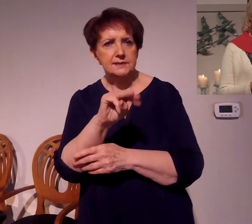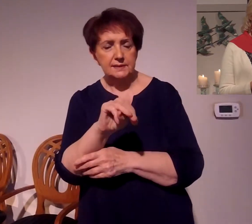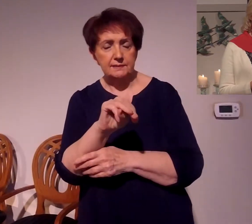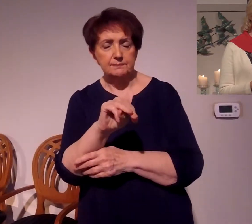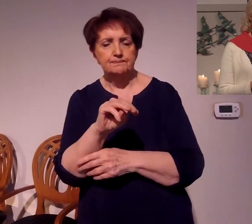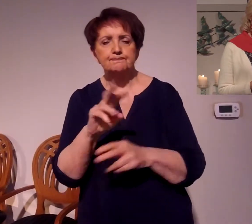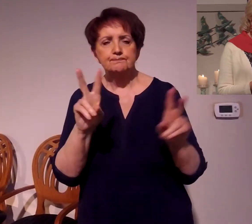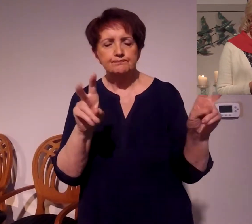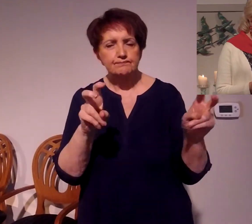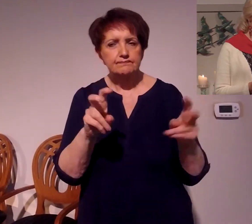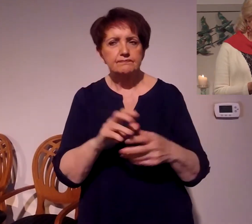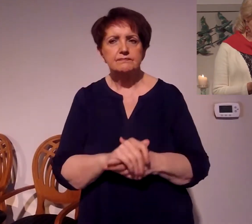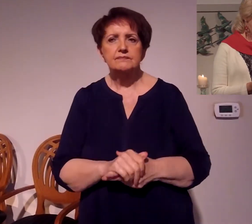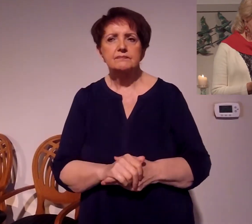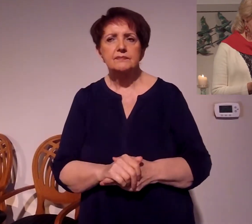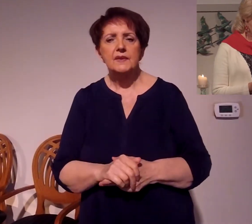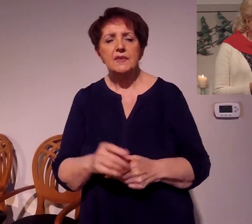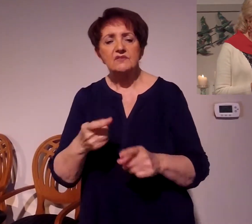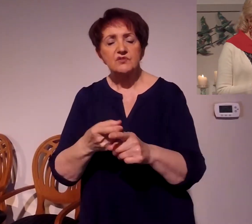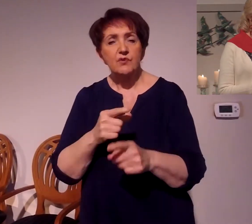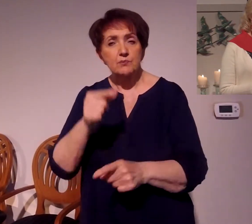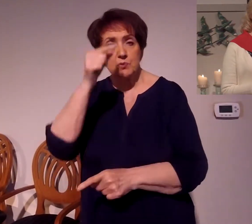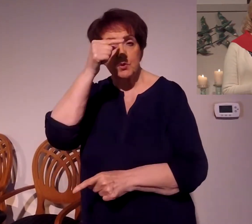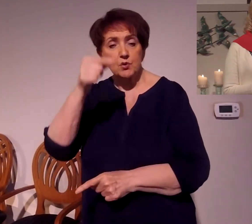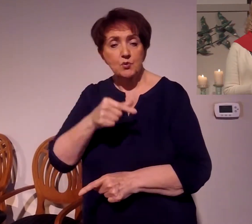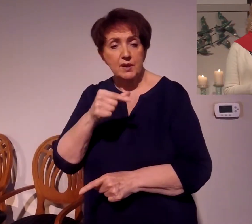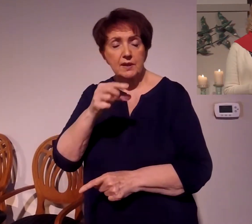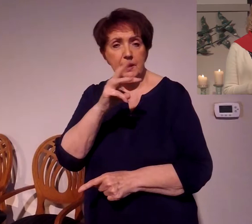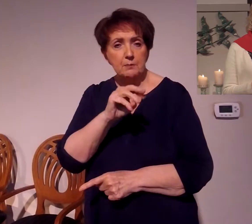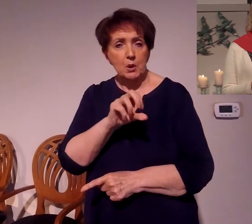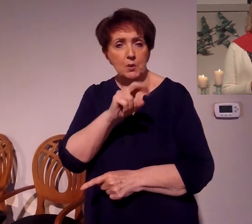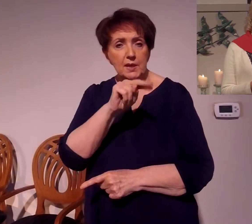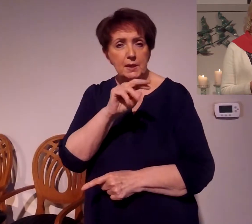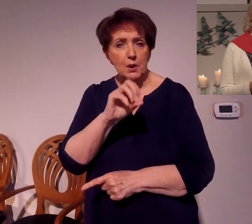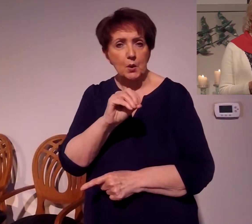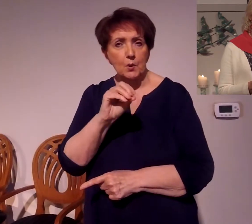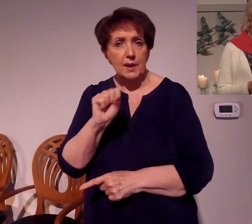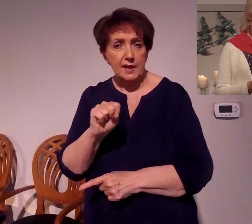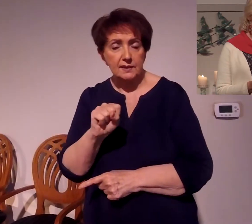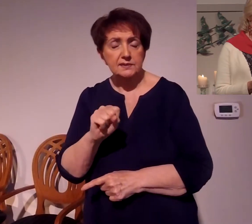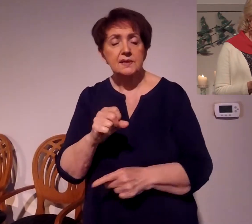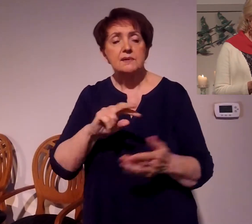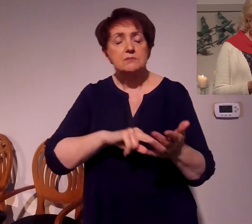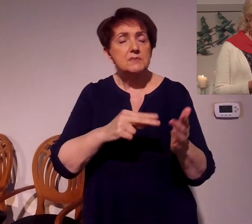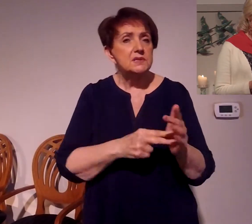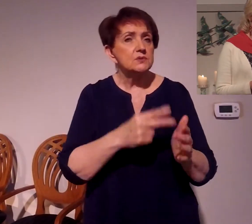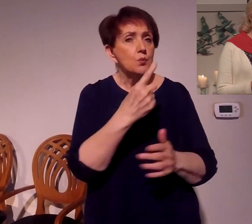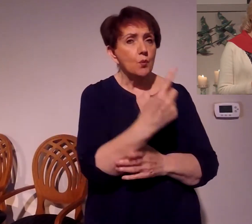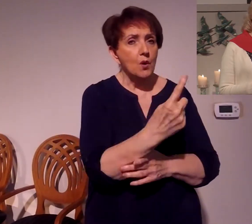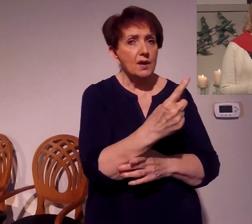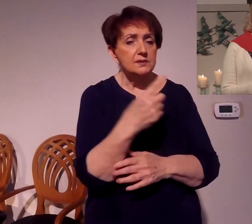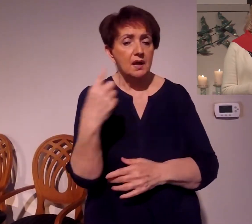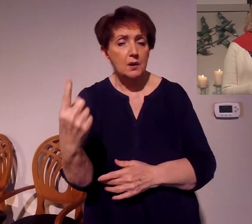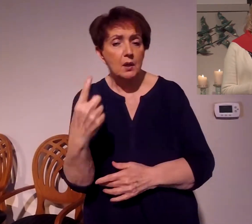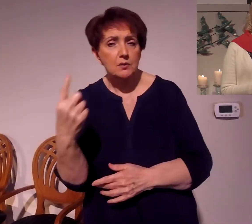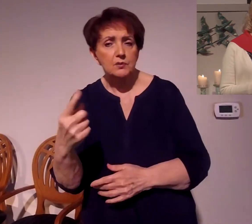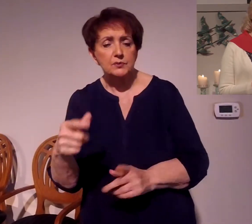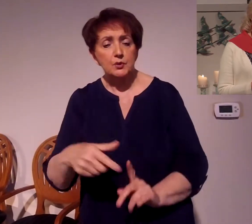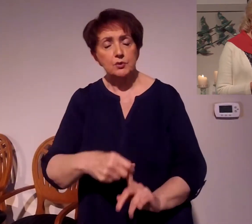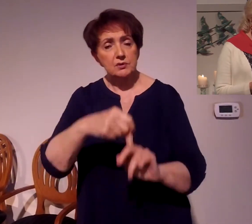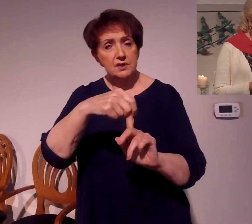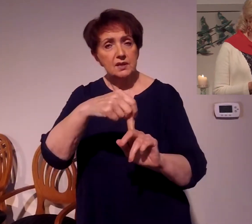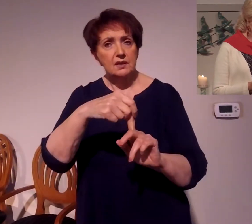Monism. Derived from the Greek monos, which means one, alone, or unique. Monism is